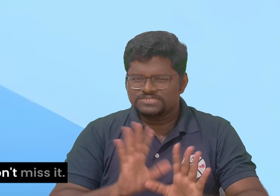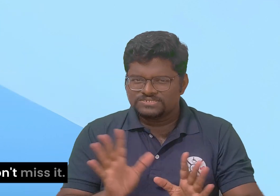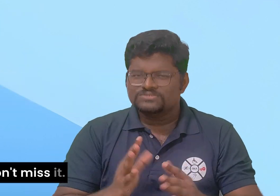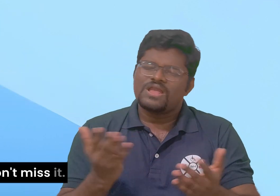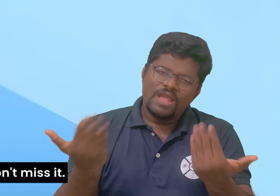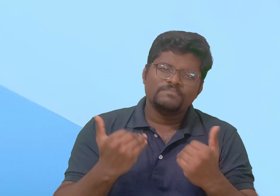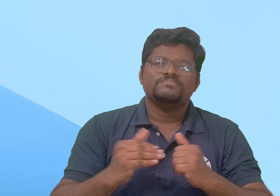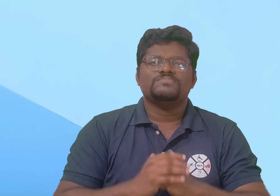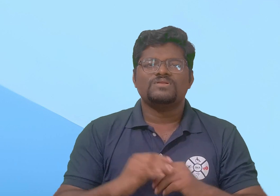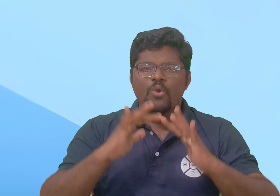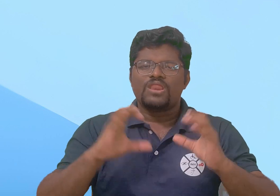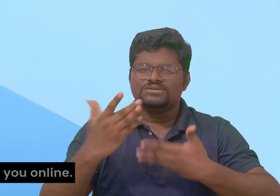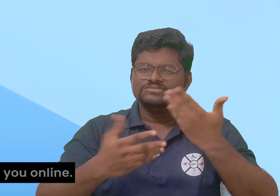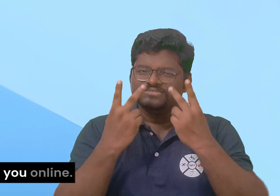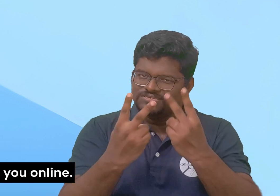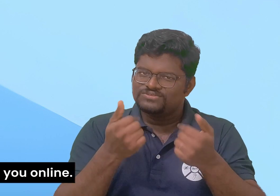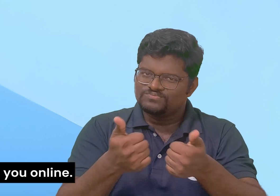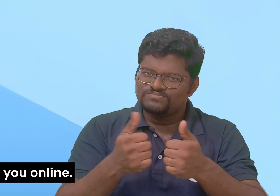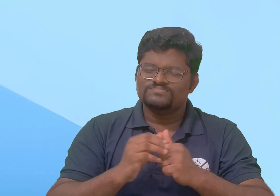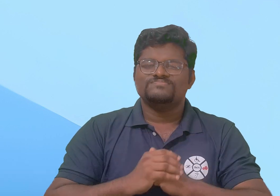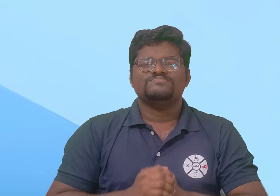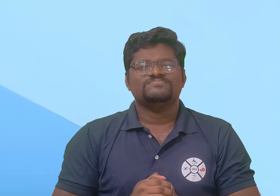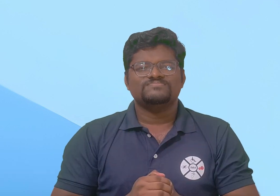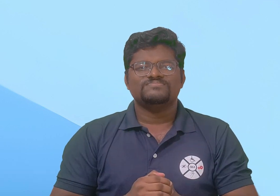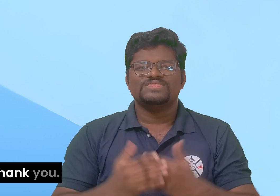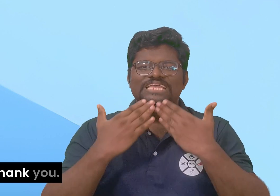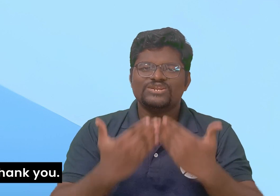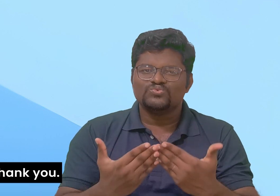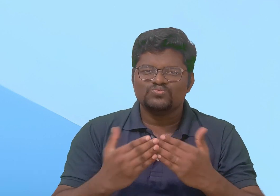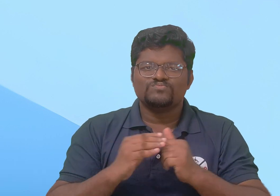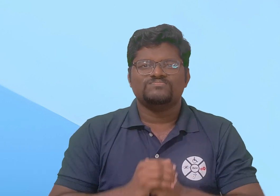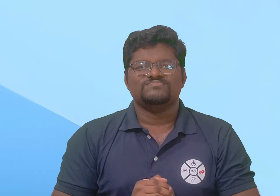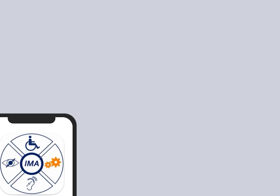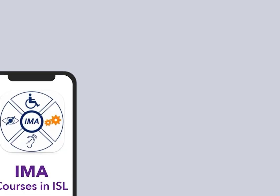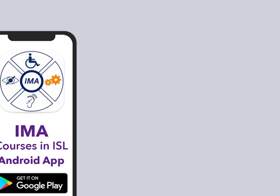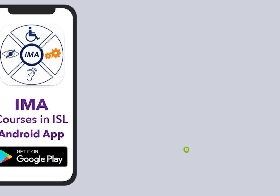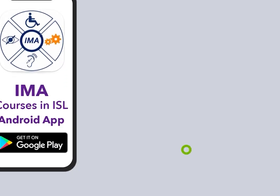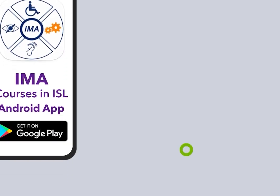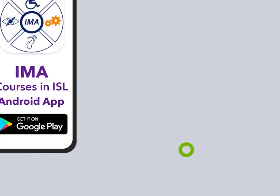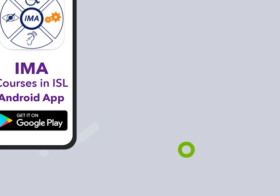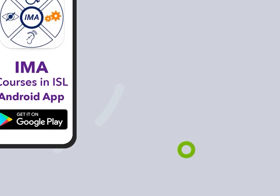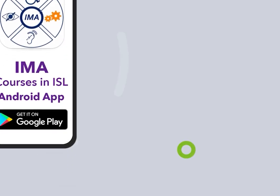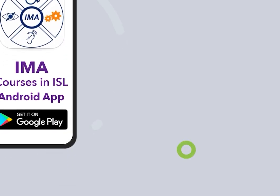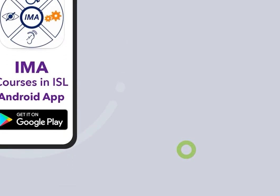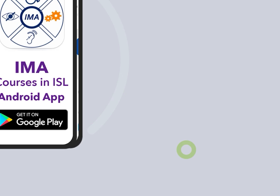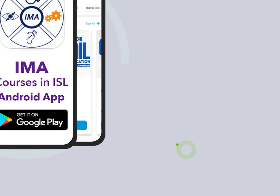Don't miss it. See you online. Thank you.